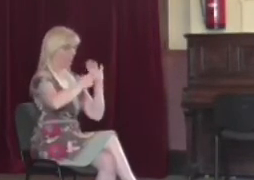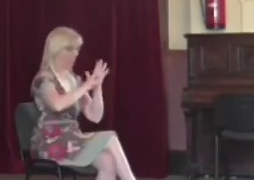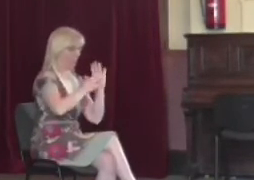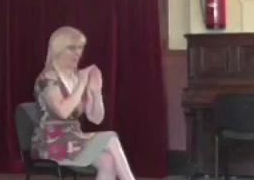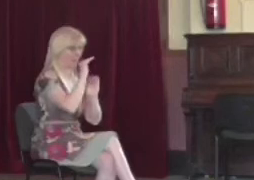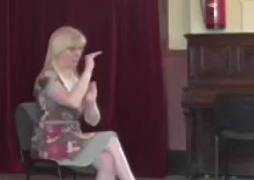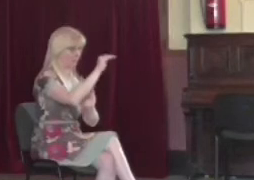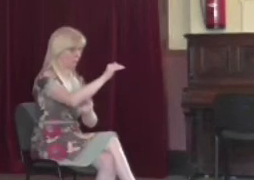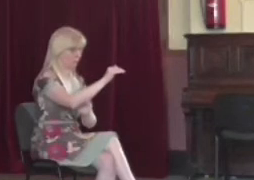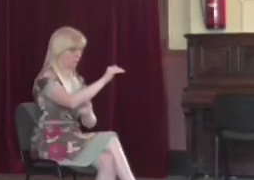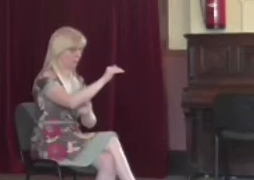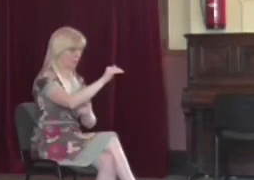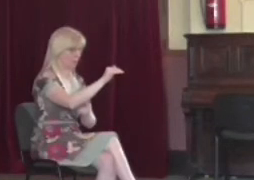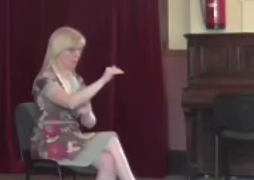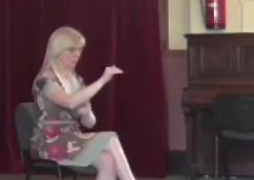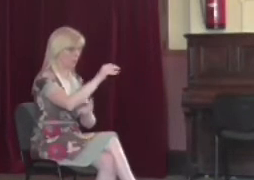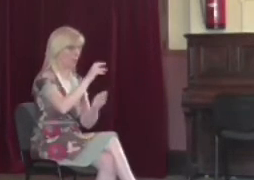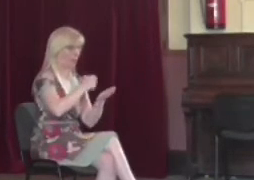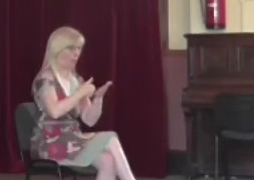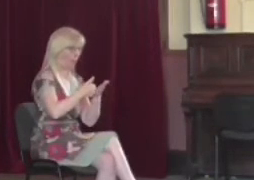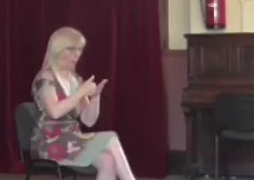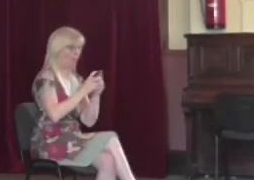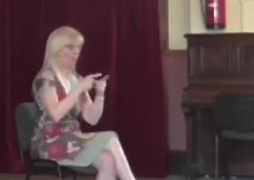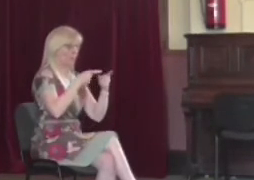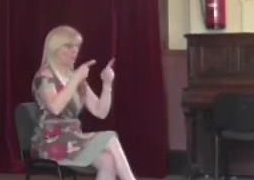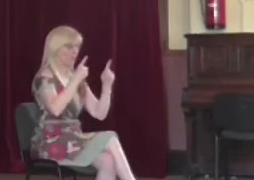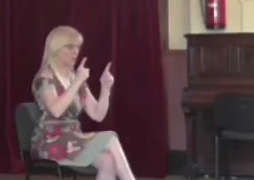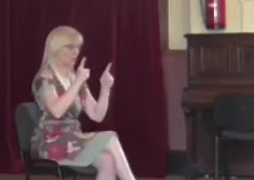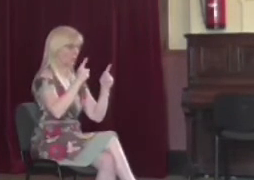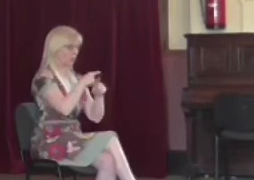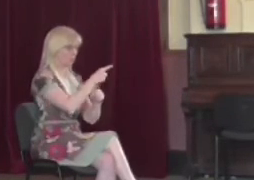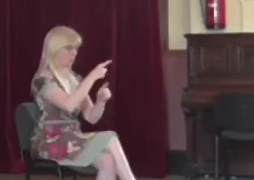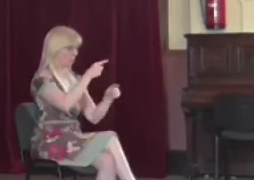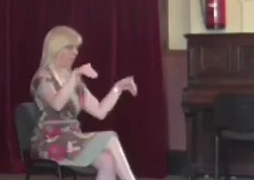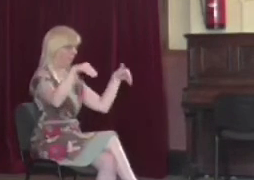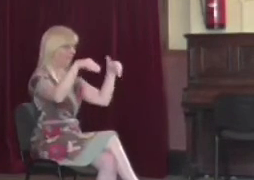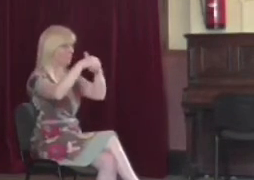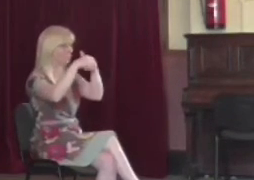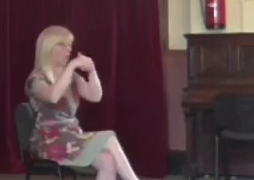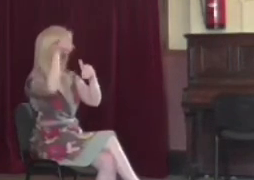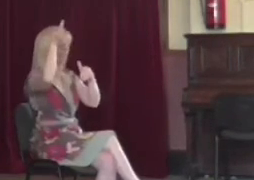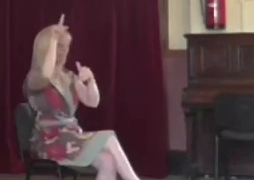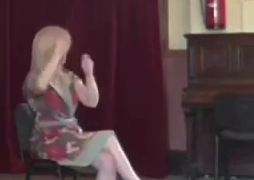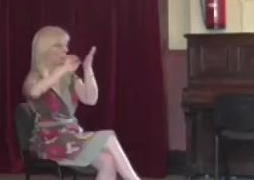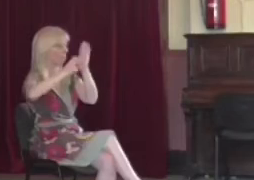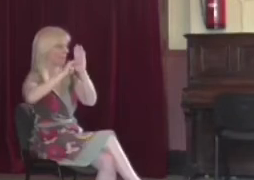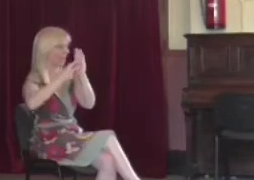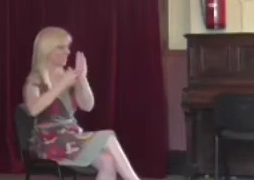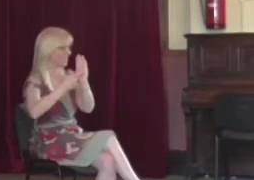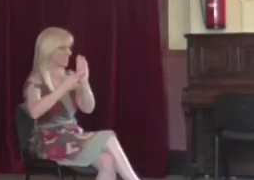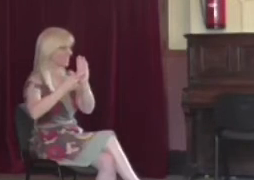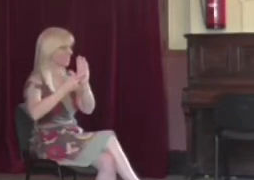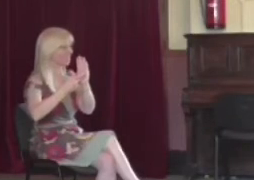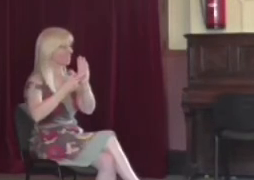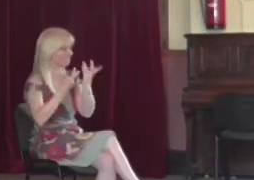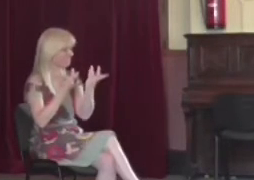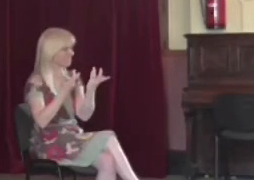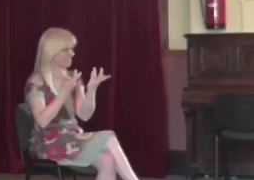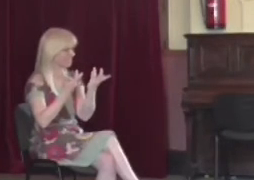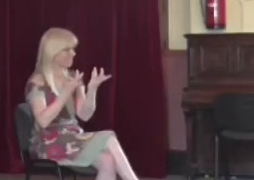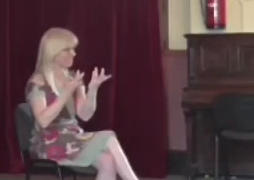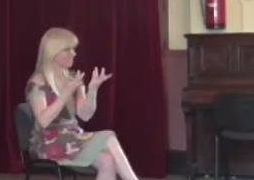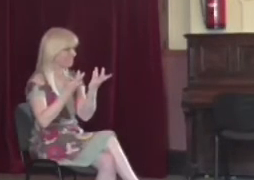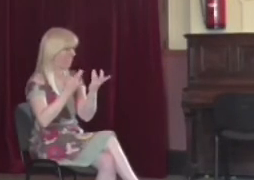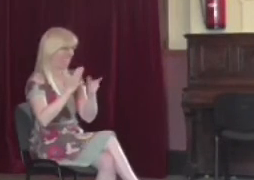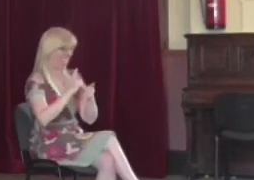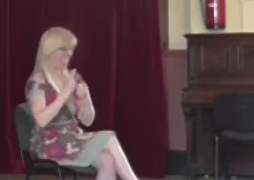He will award it to me on that day. Not he might do, or I hope so, or anything. Paul has an assurance in his